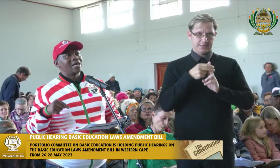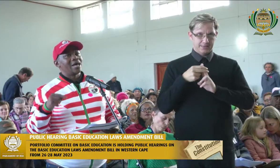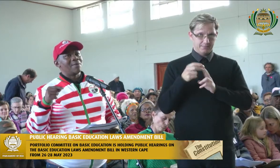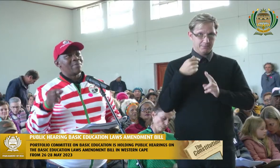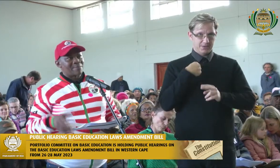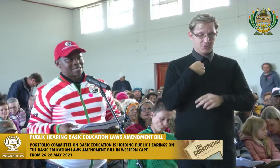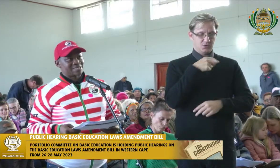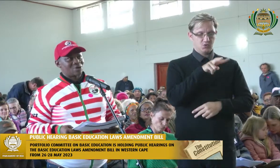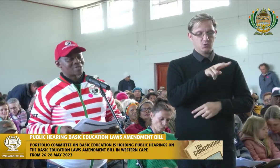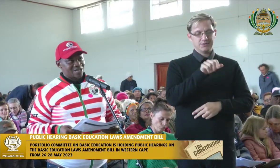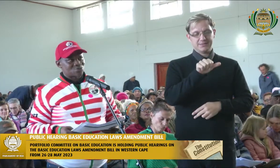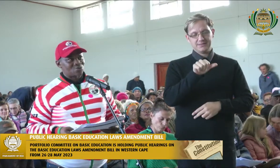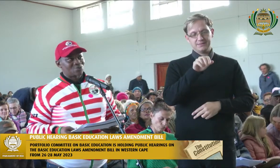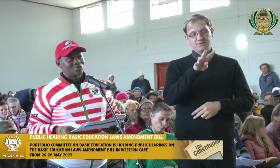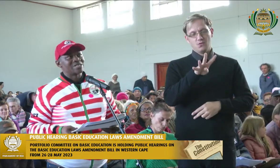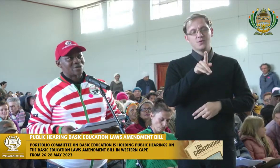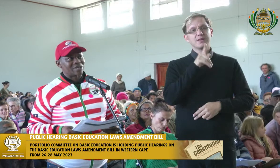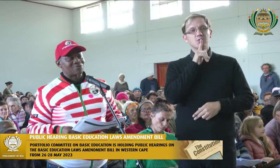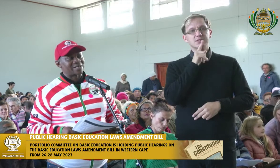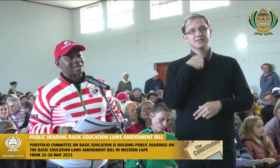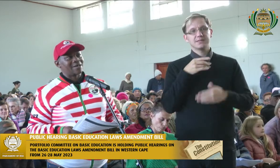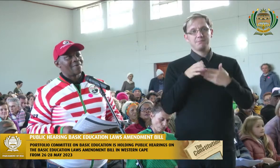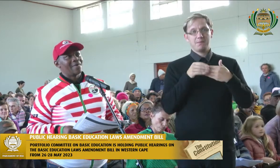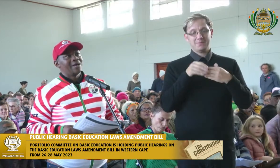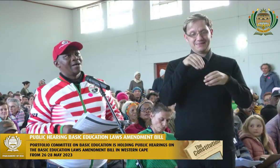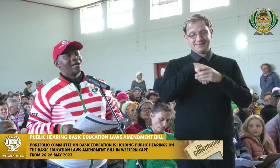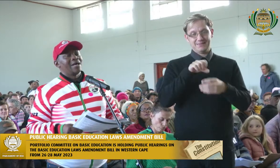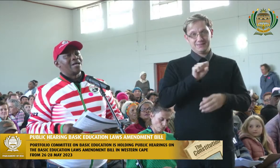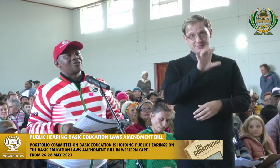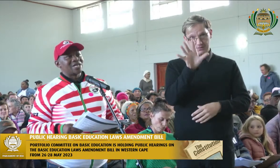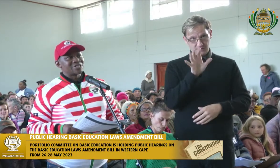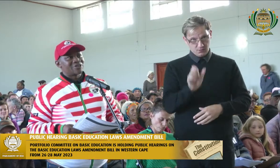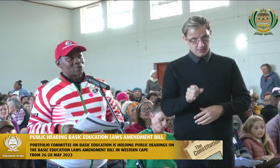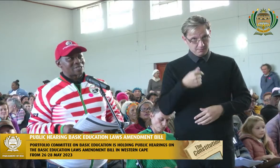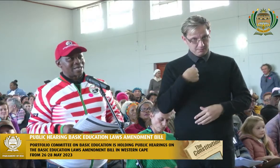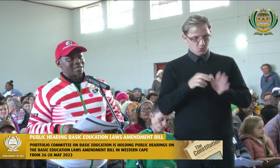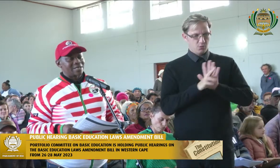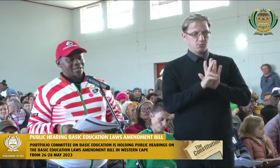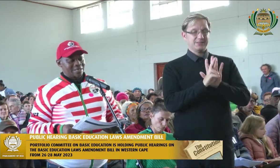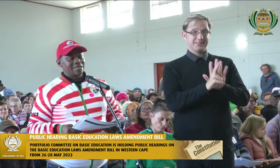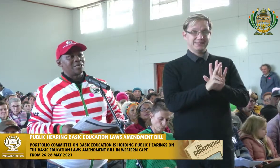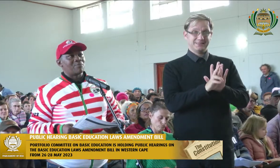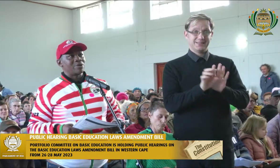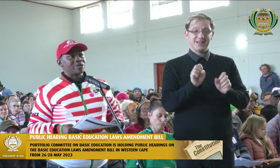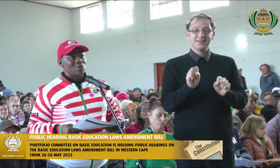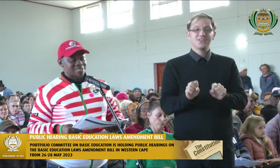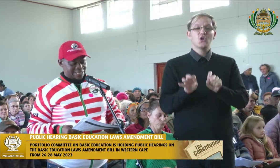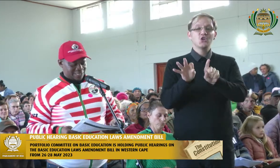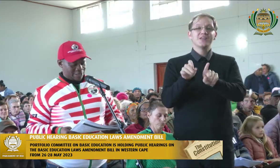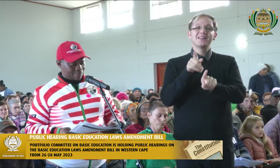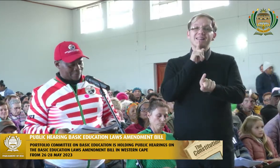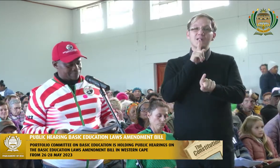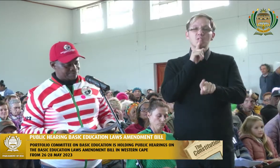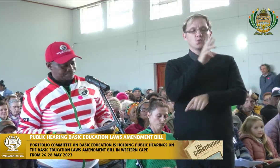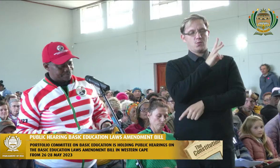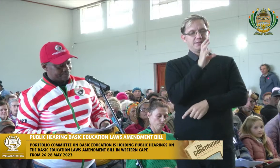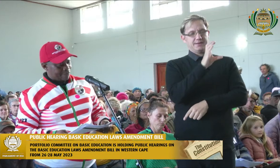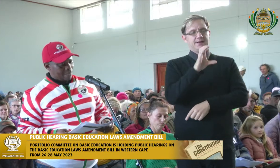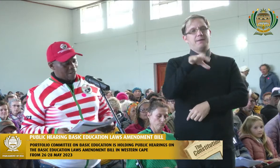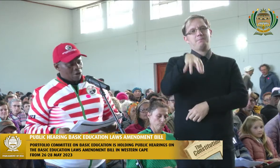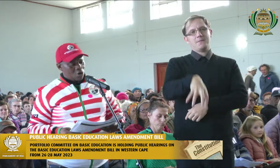264,000 members of SADU in South Africa and 13,000 in Western Cape.